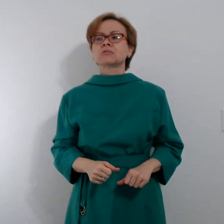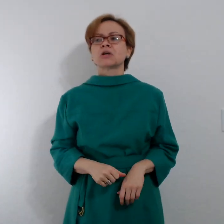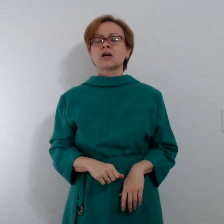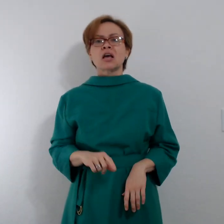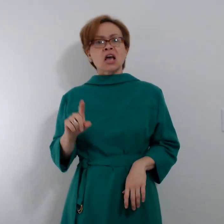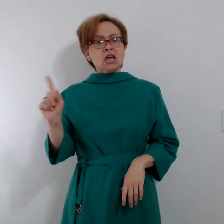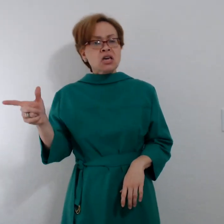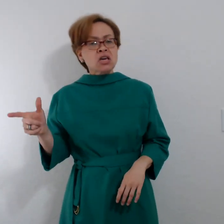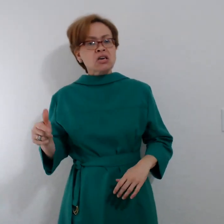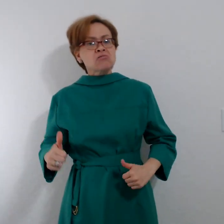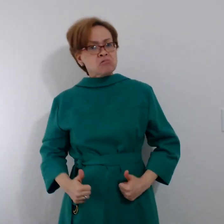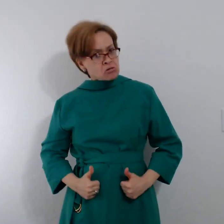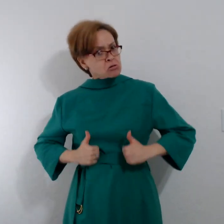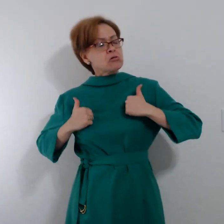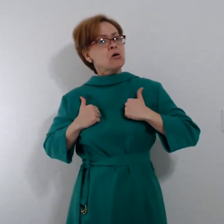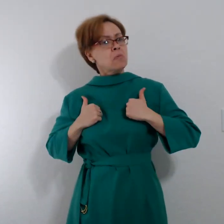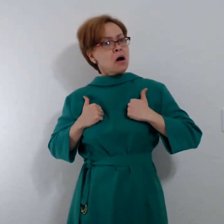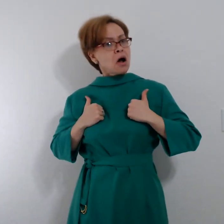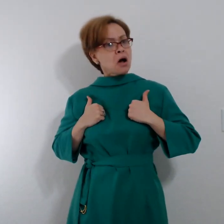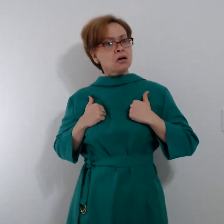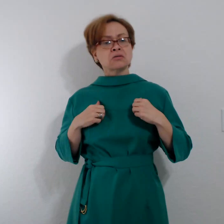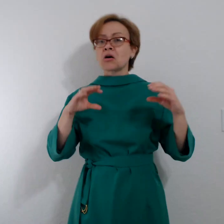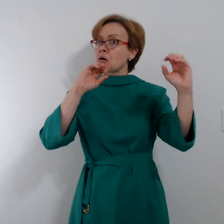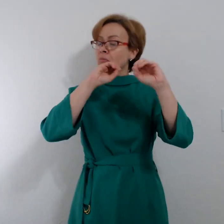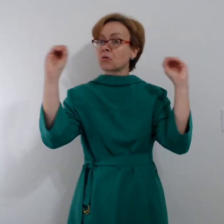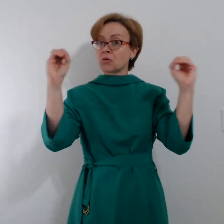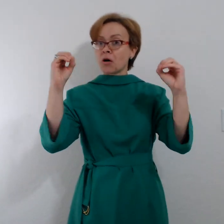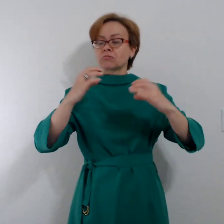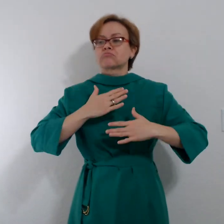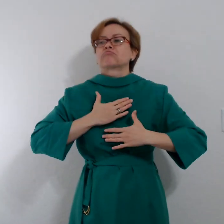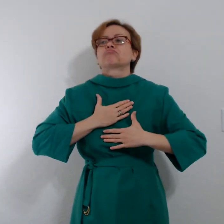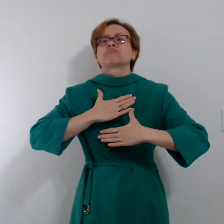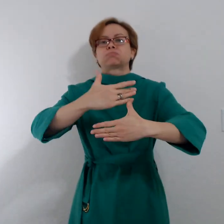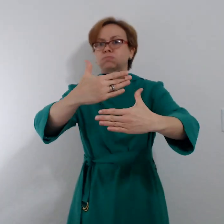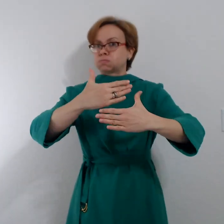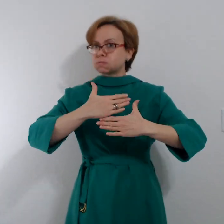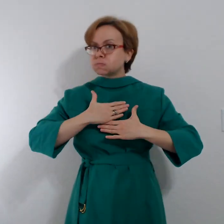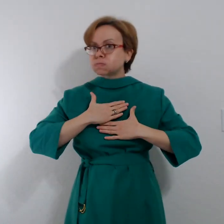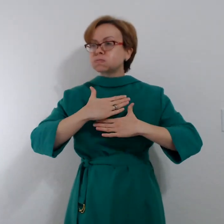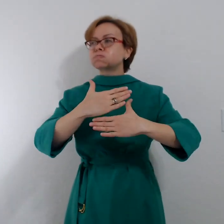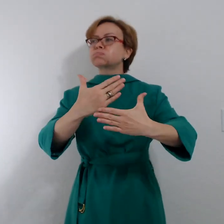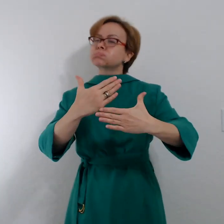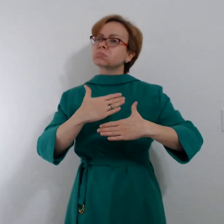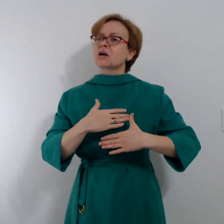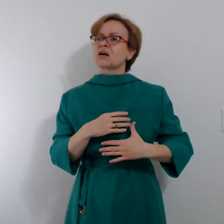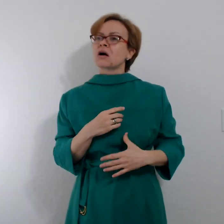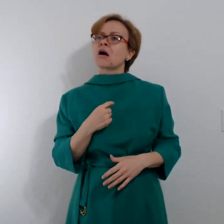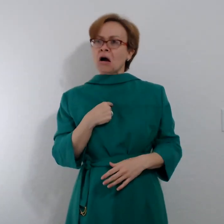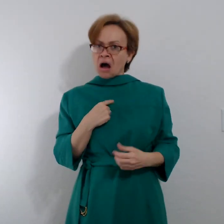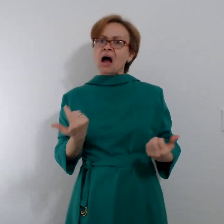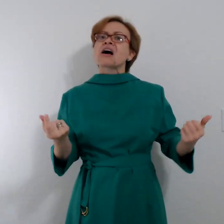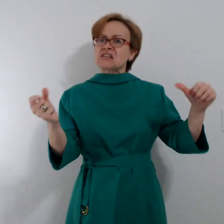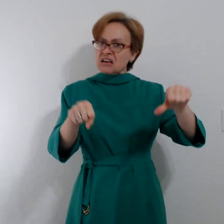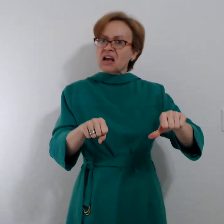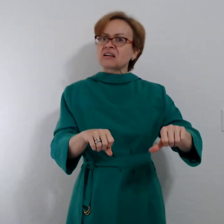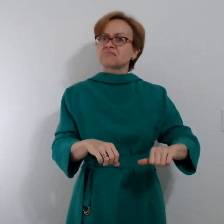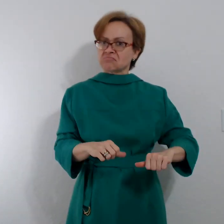survive without breathing for that long, there must be a way that I could do it. So I met